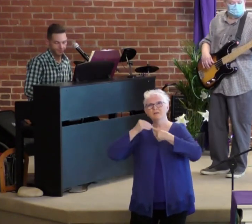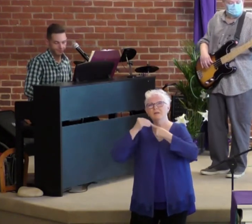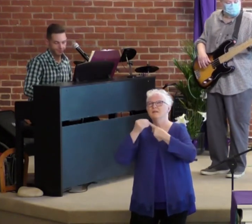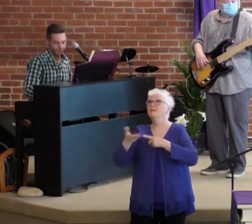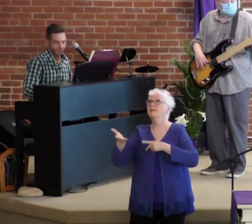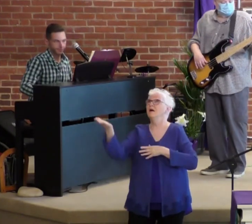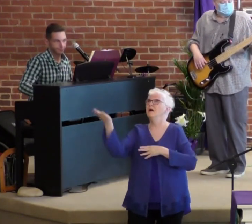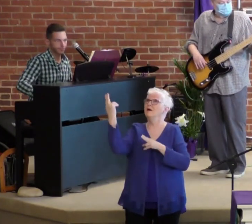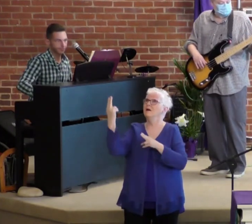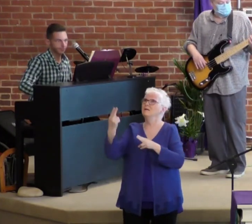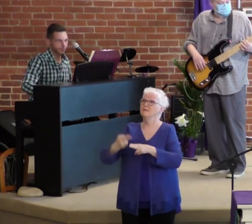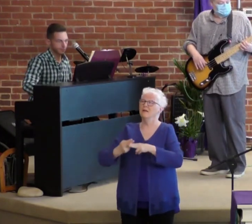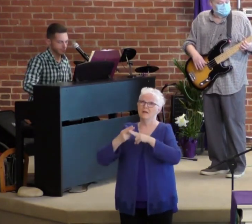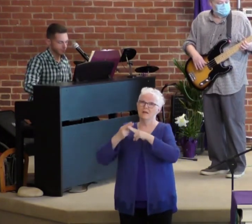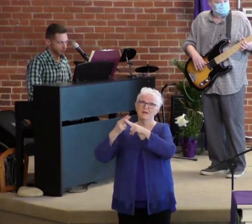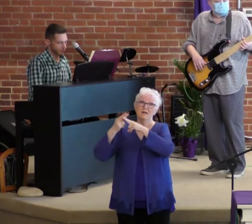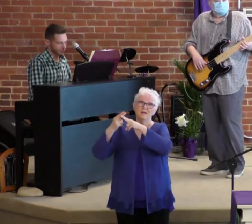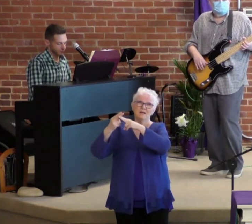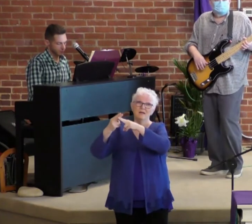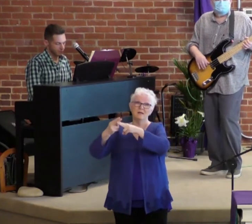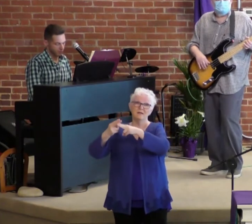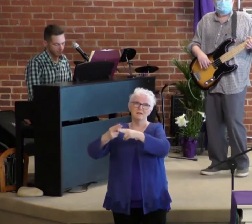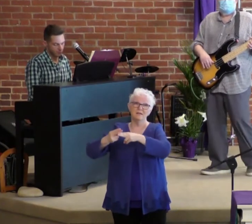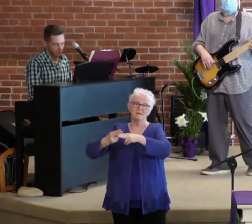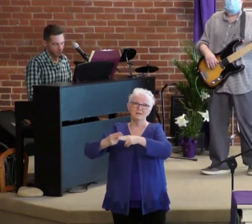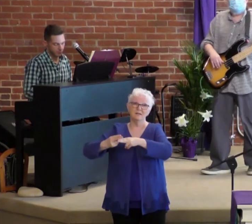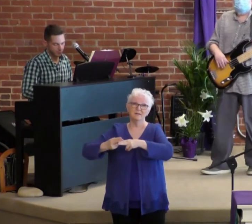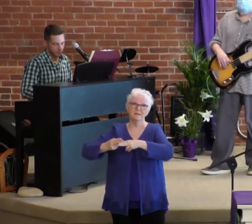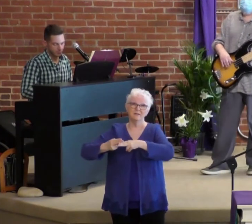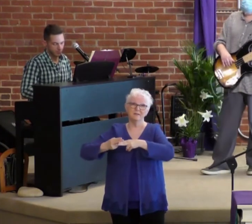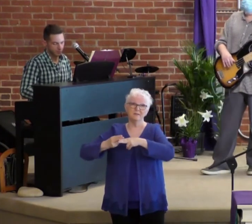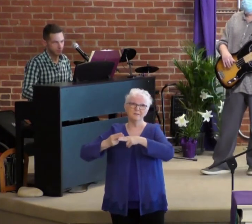about that.